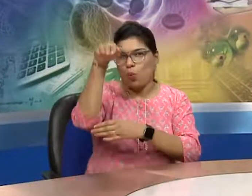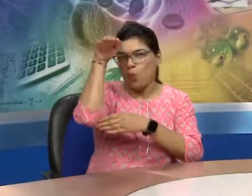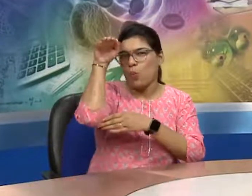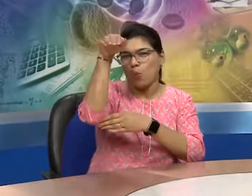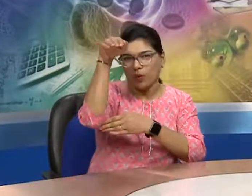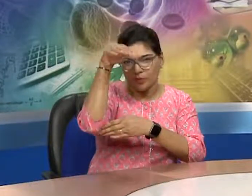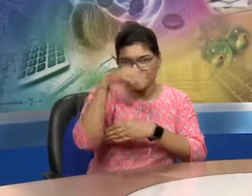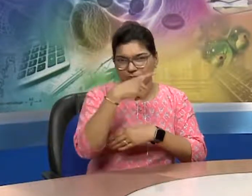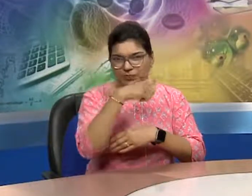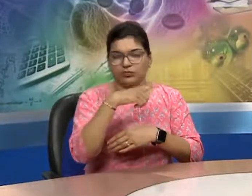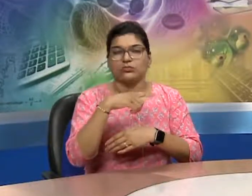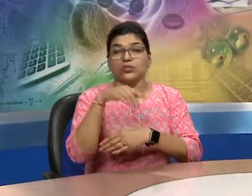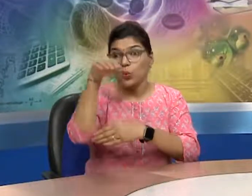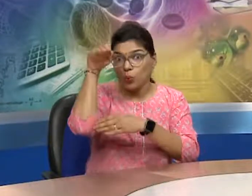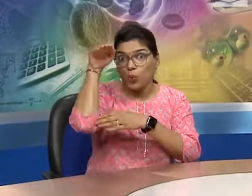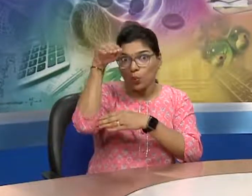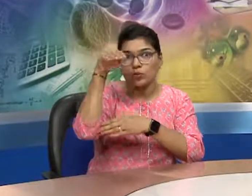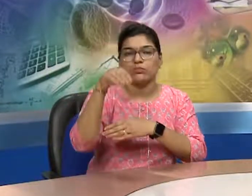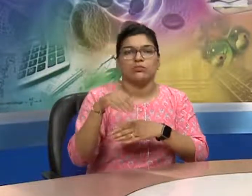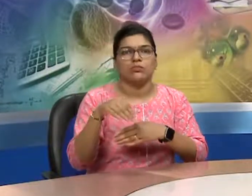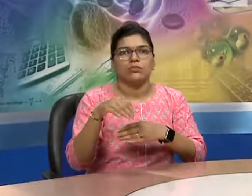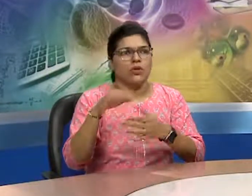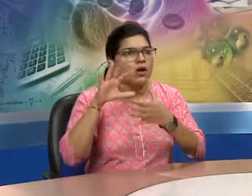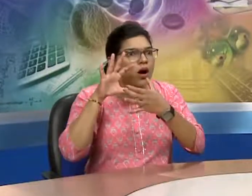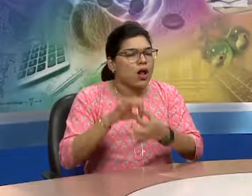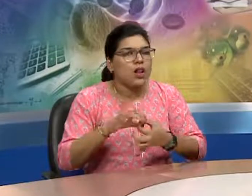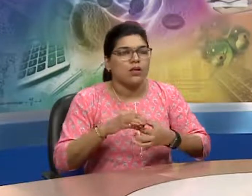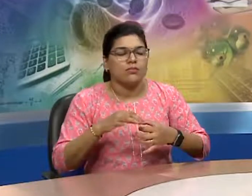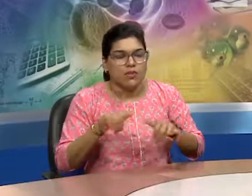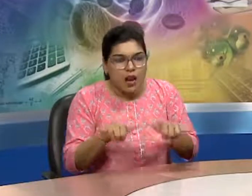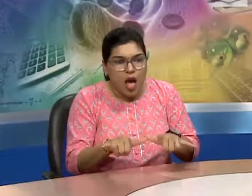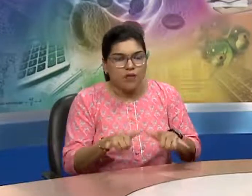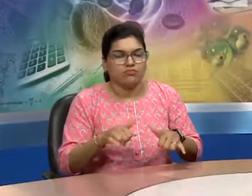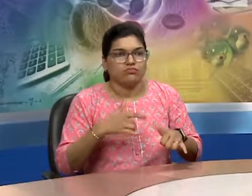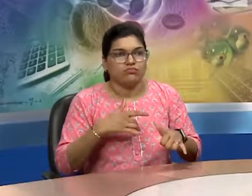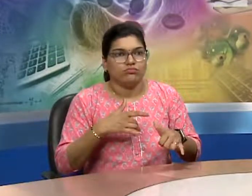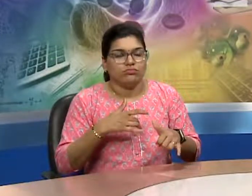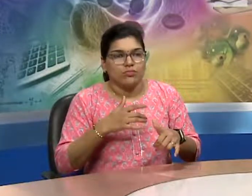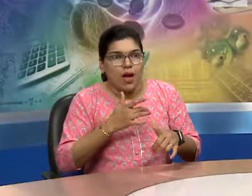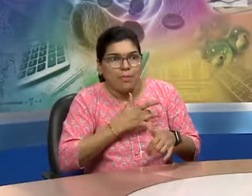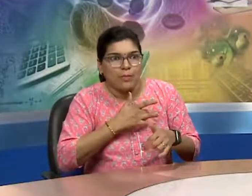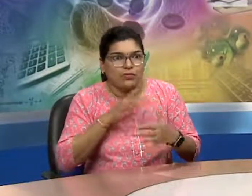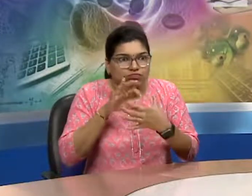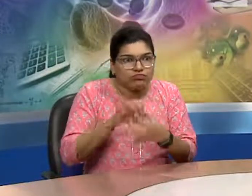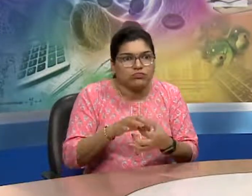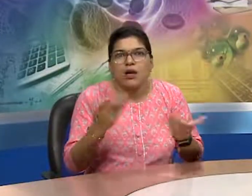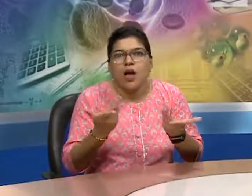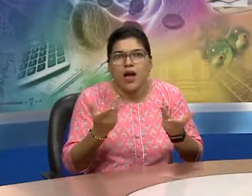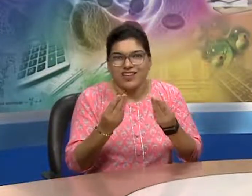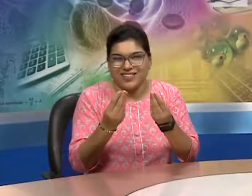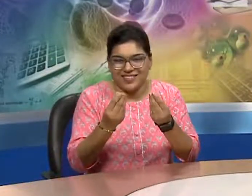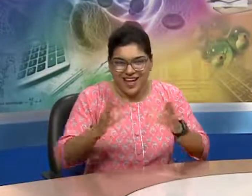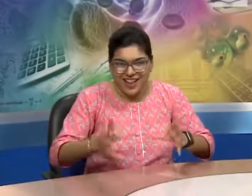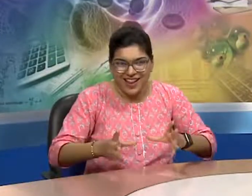do something regularly. For example, a camel. Camel is habitual